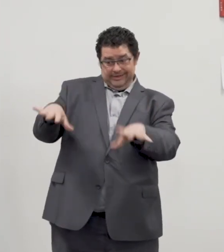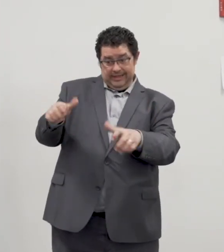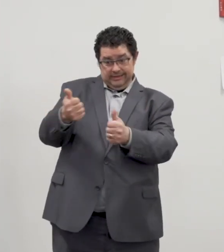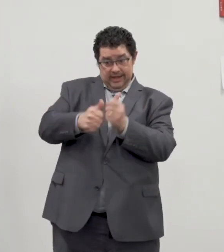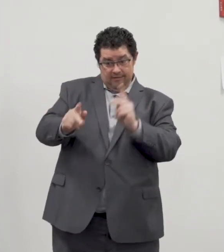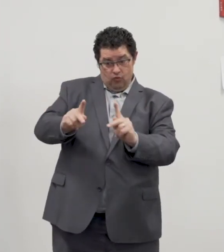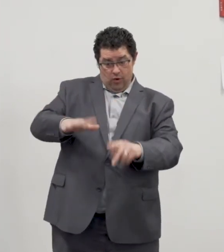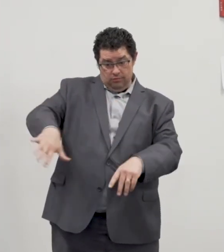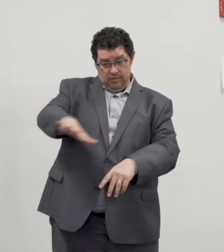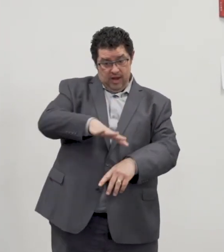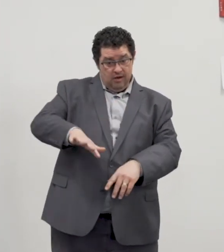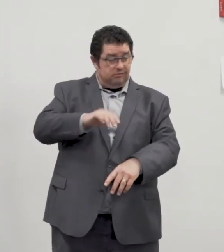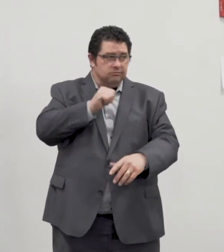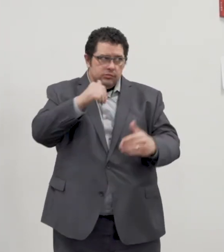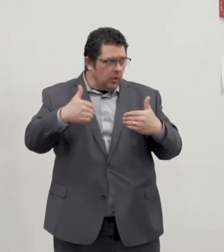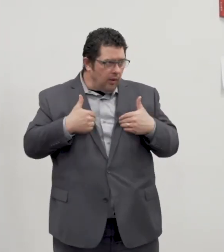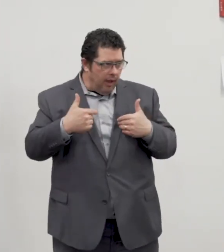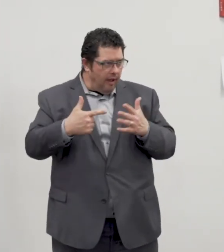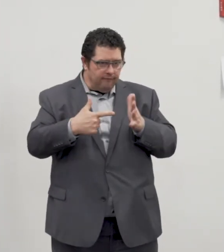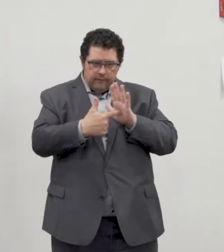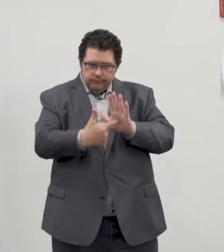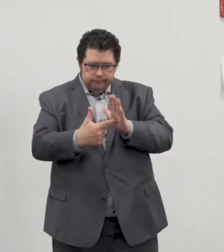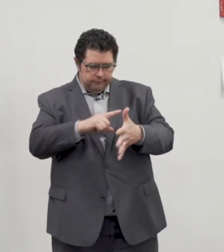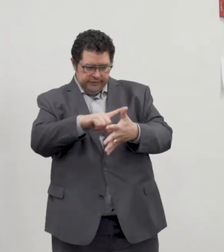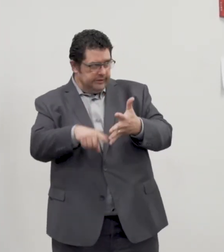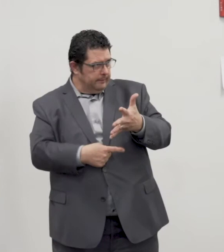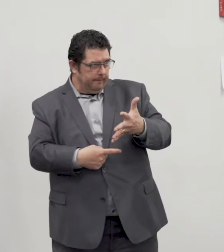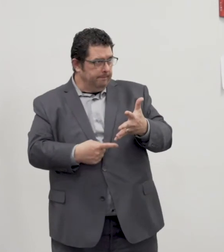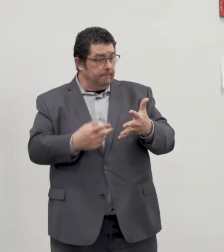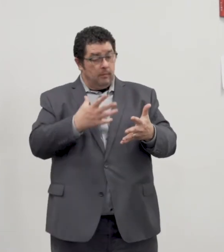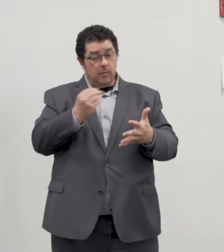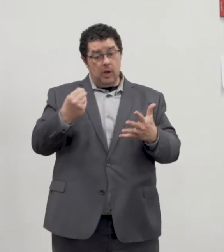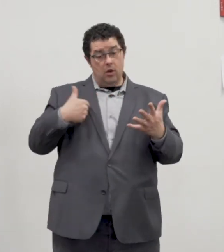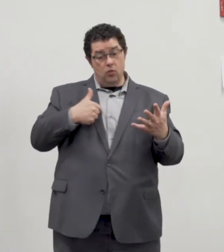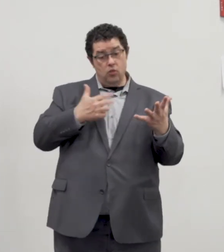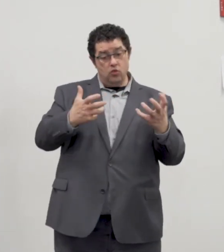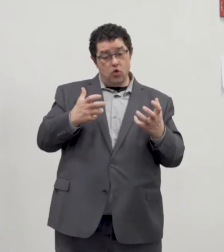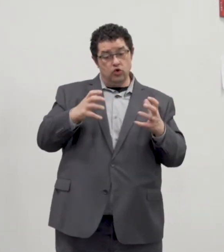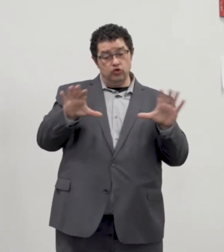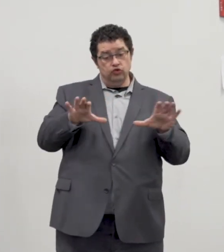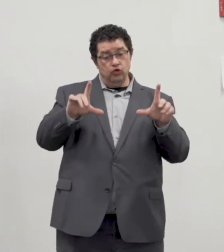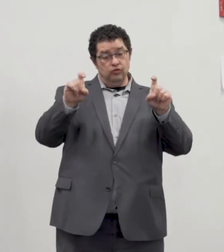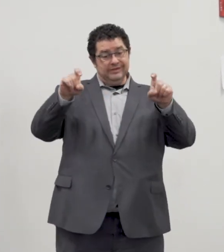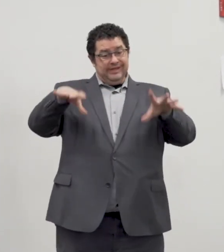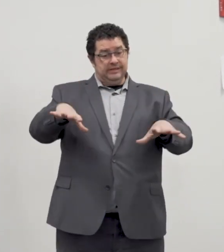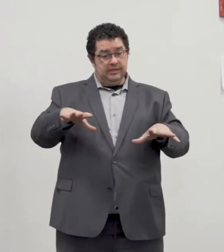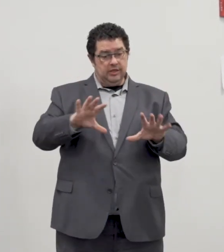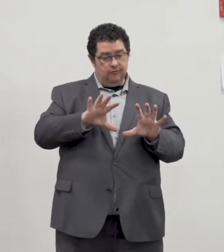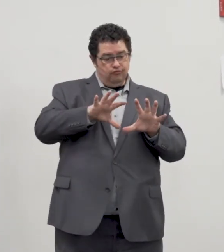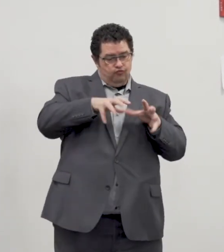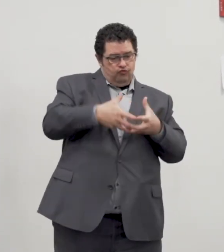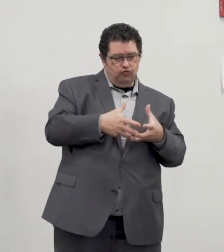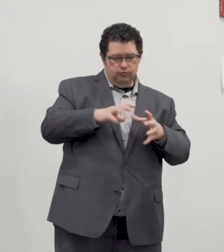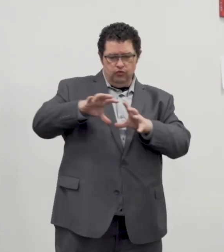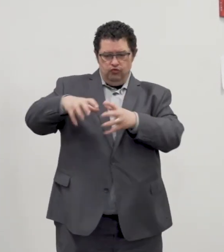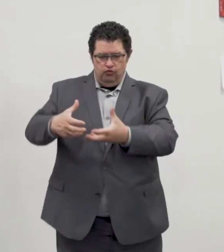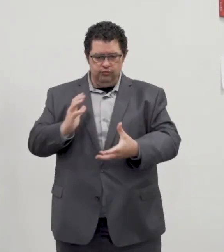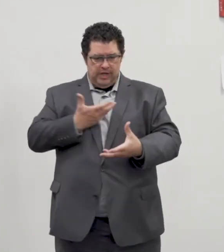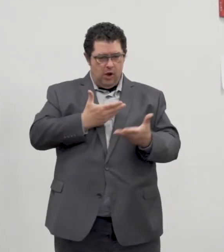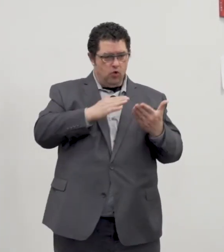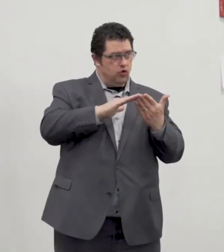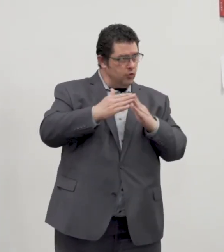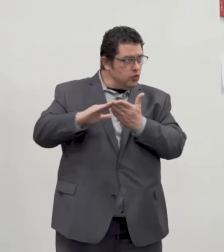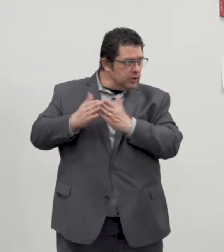who's asymptomatic. And then we want to do testing of pockets in our community to see what the prevalence is in